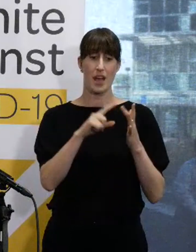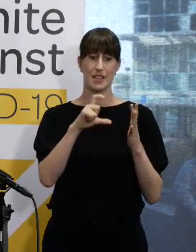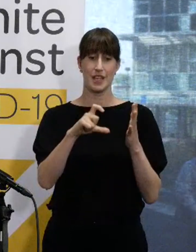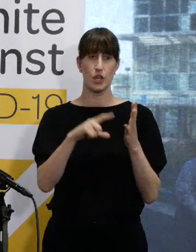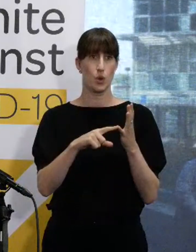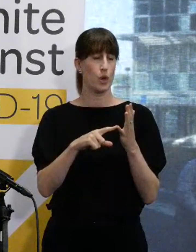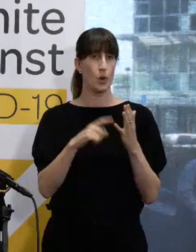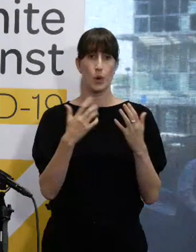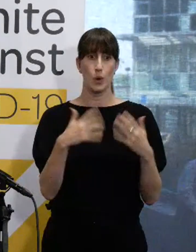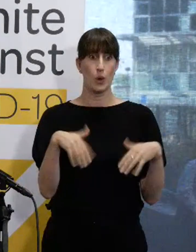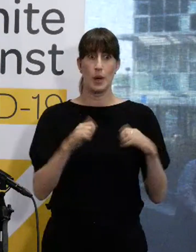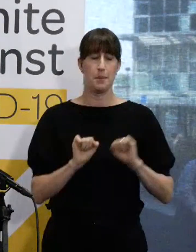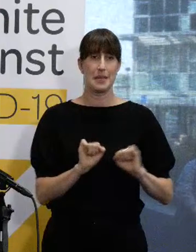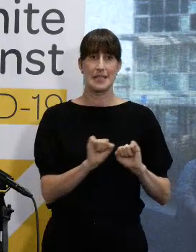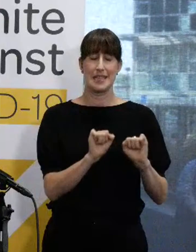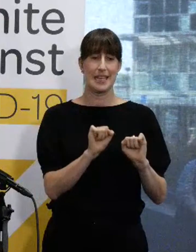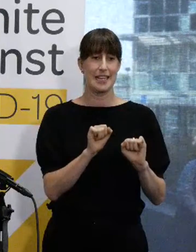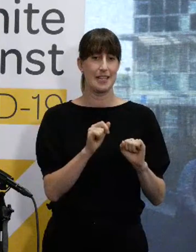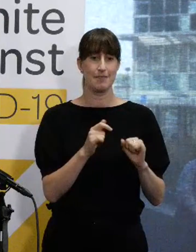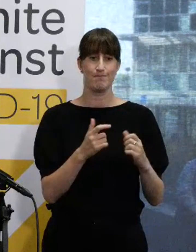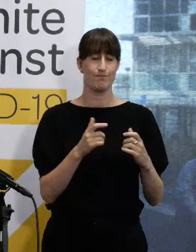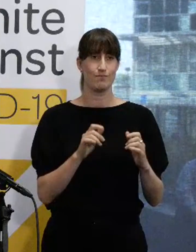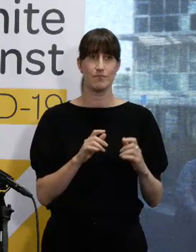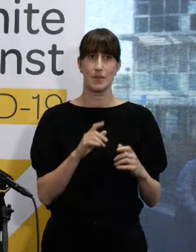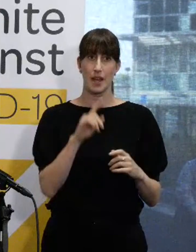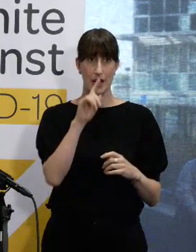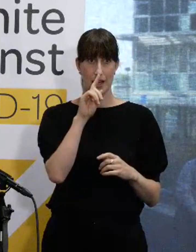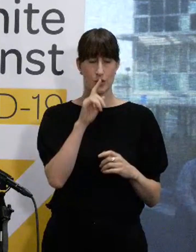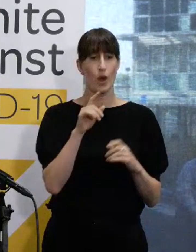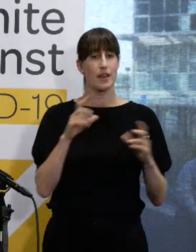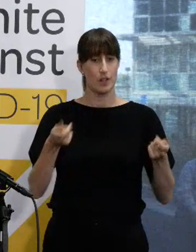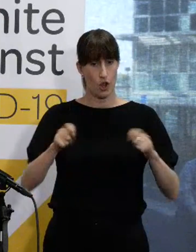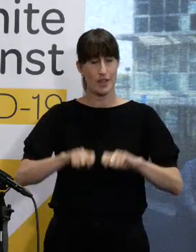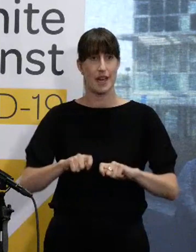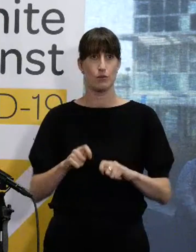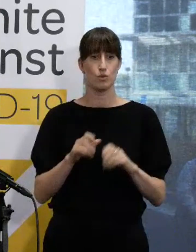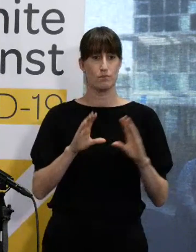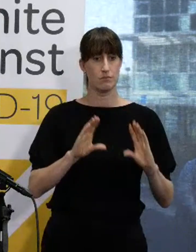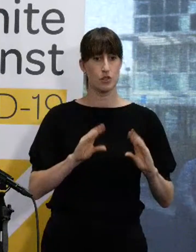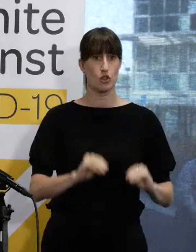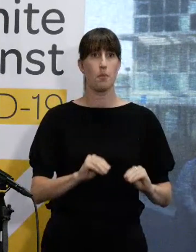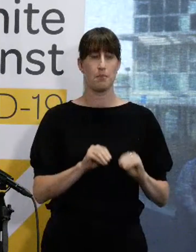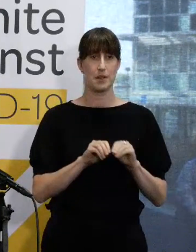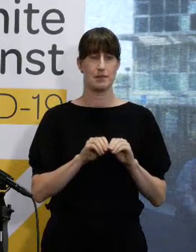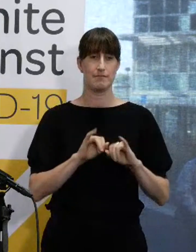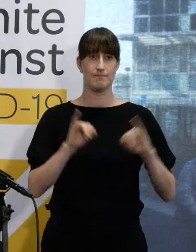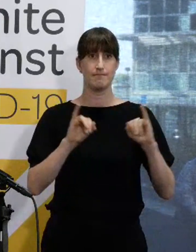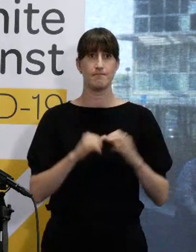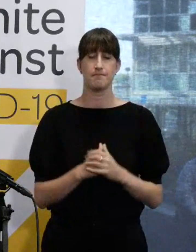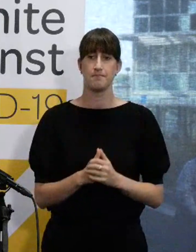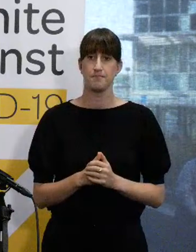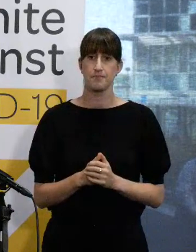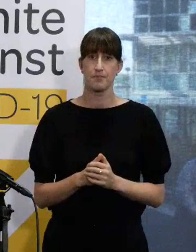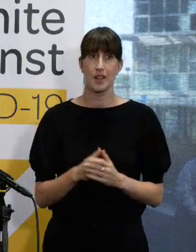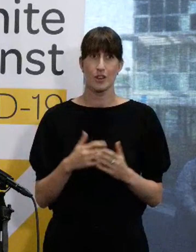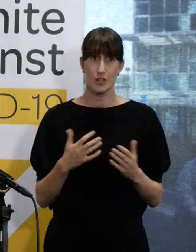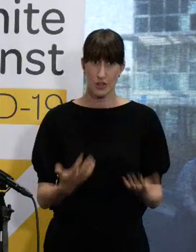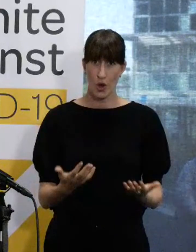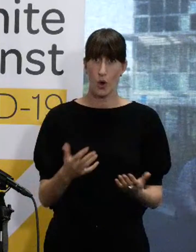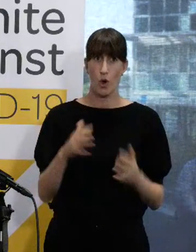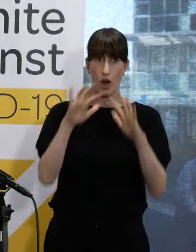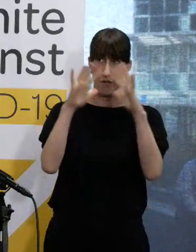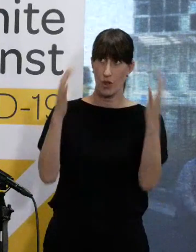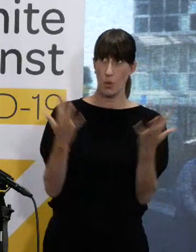So, as has always been the case over the last year, there is a very active global pandemic of COVID-19 still